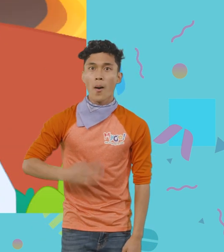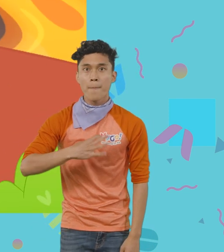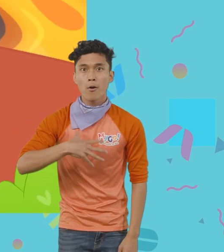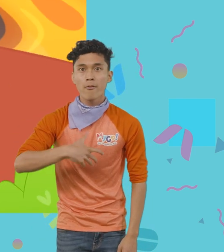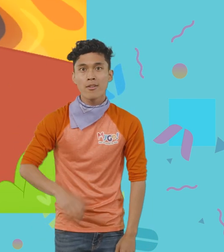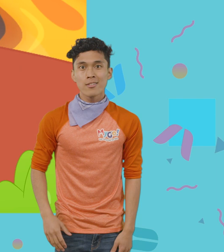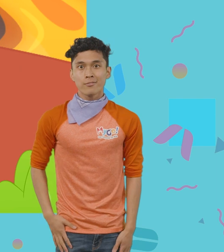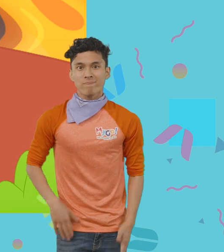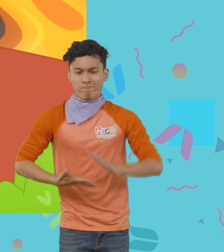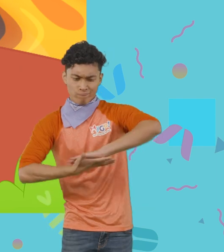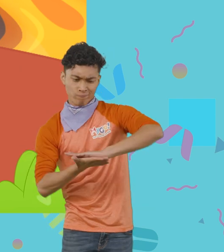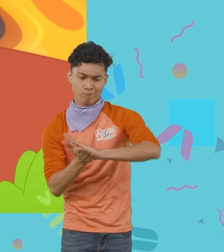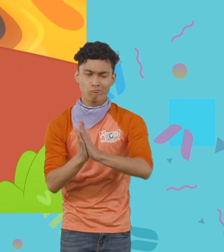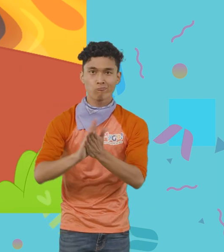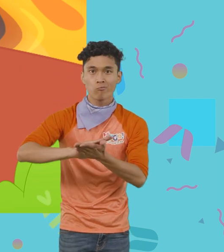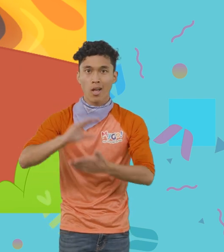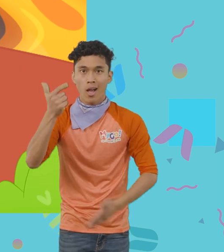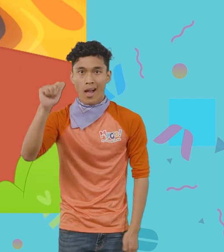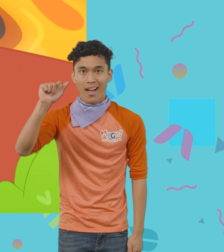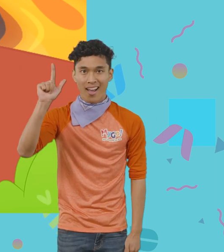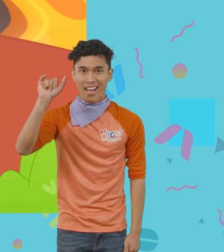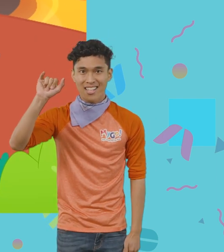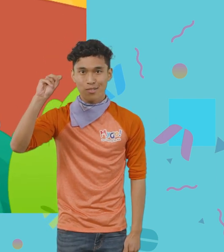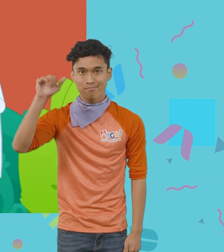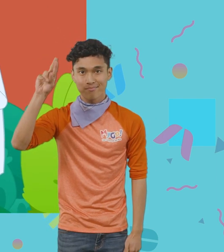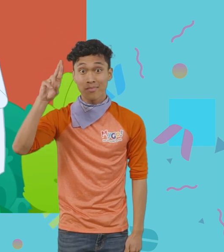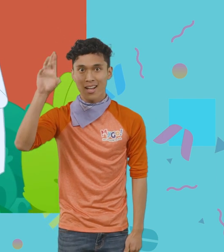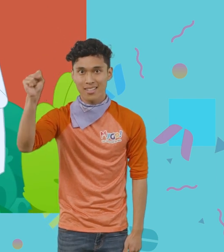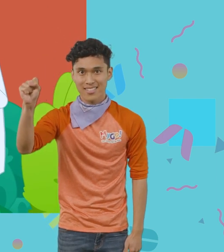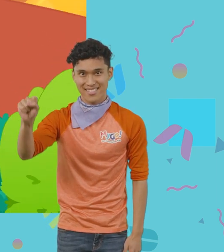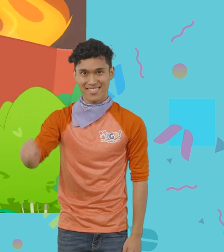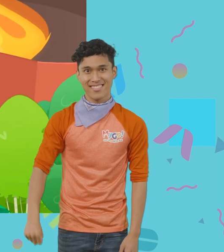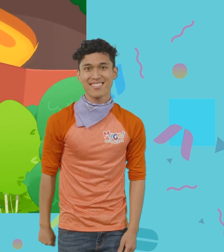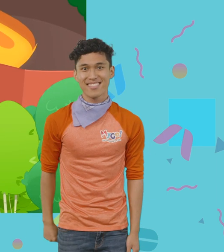Morphle, morph into a Gallimimus.